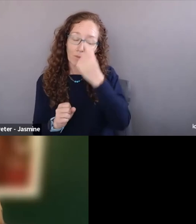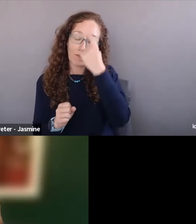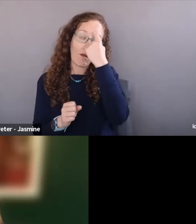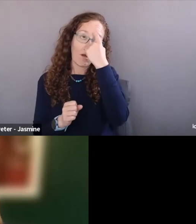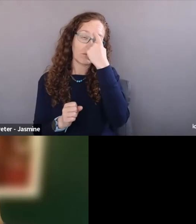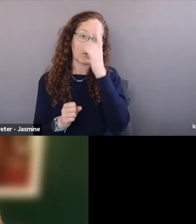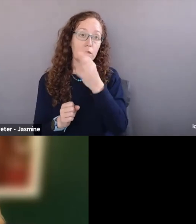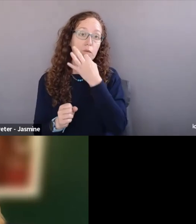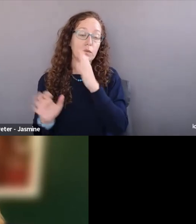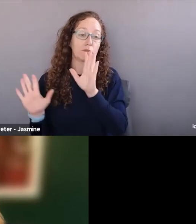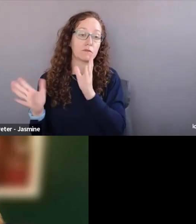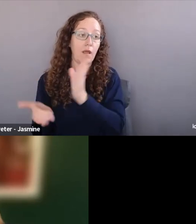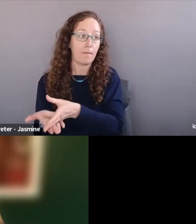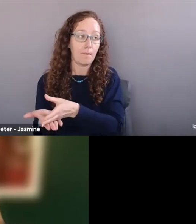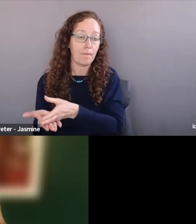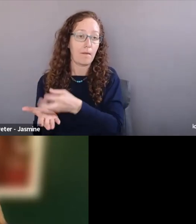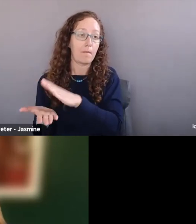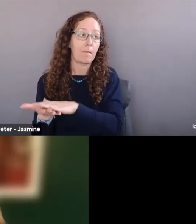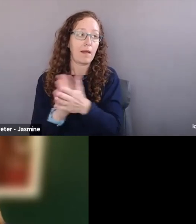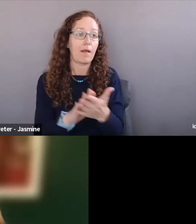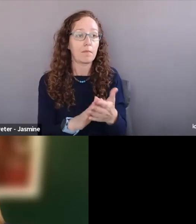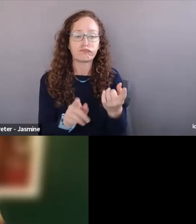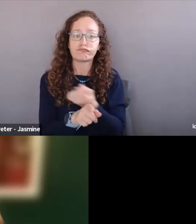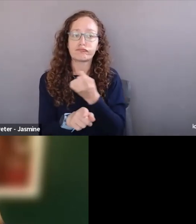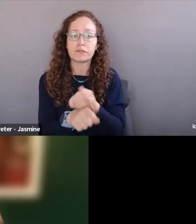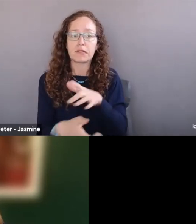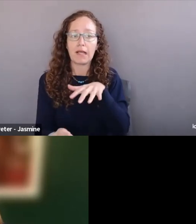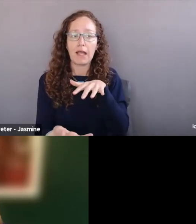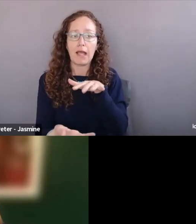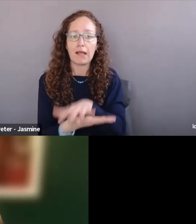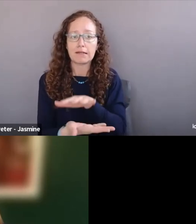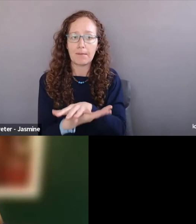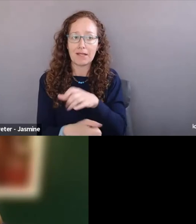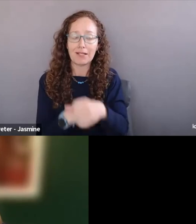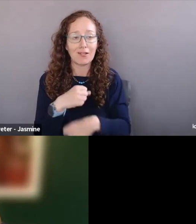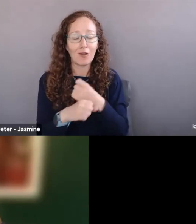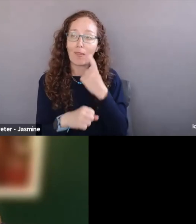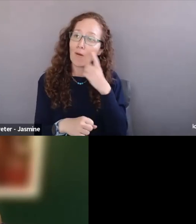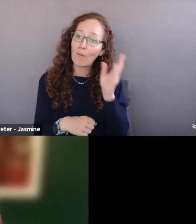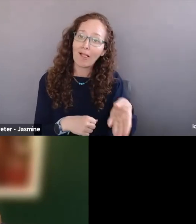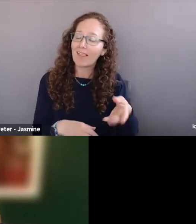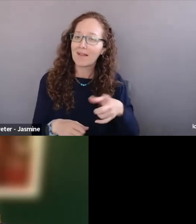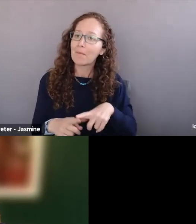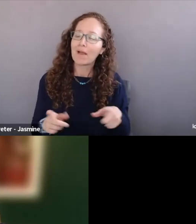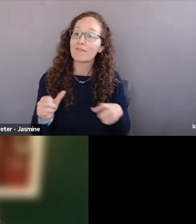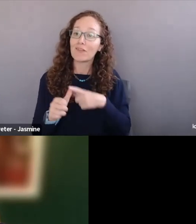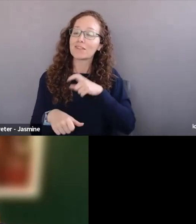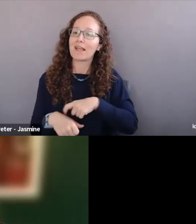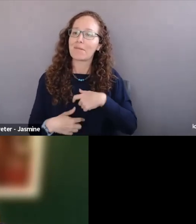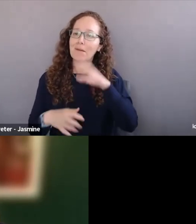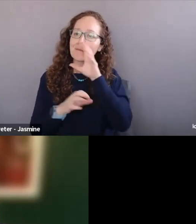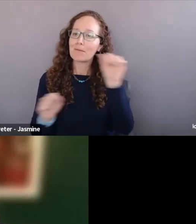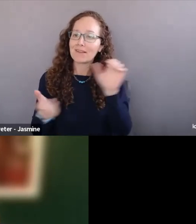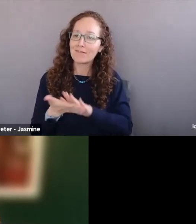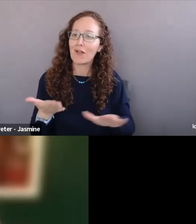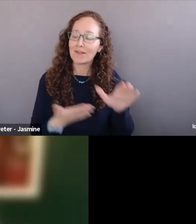regular academic year. It was my first time as a college president. So for me, it was a